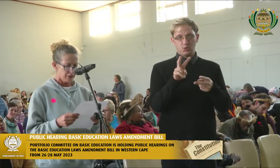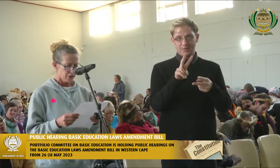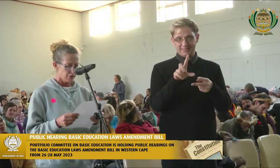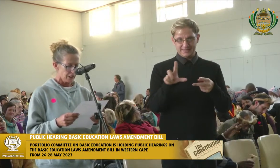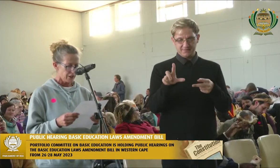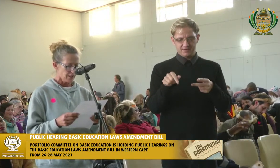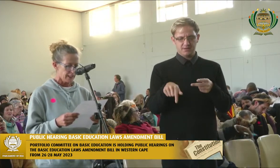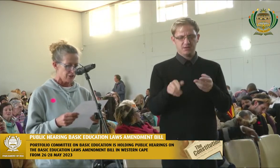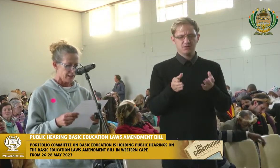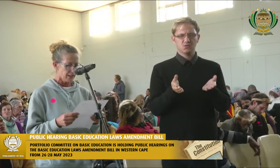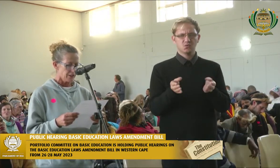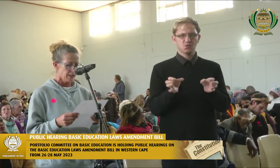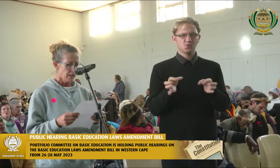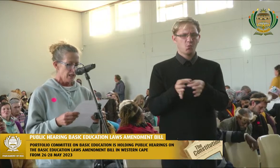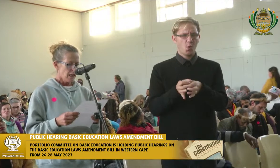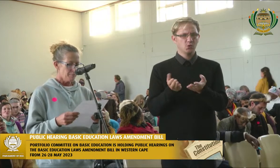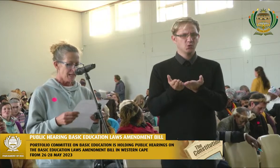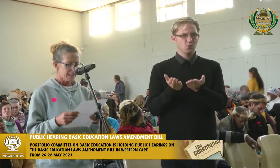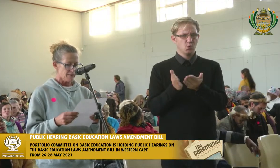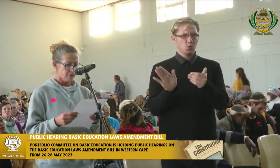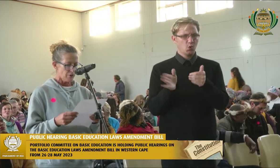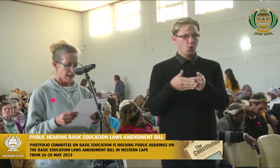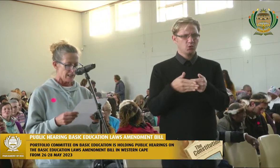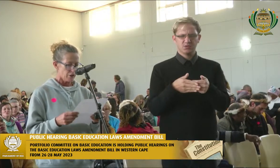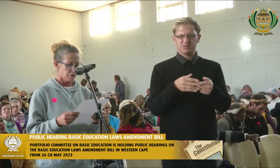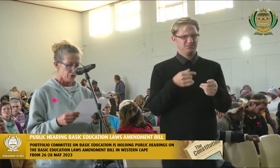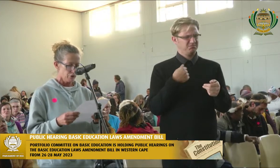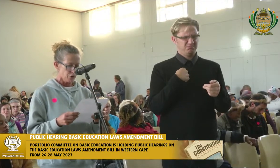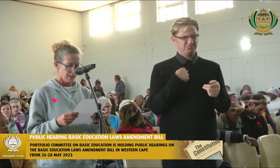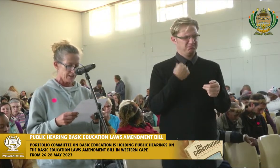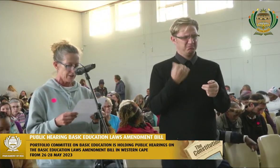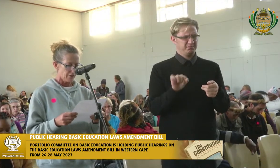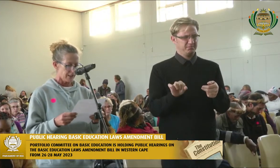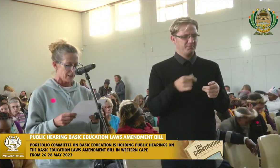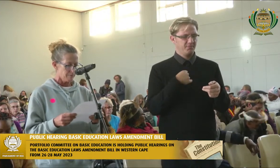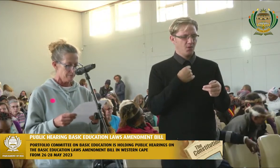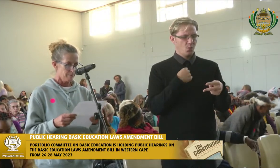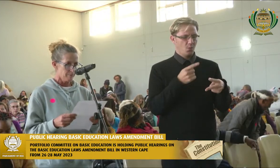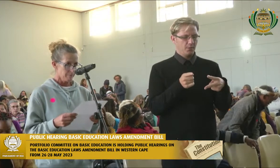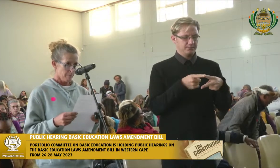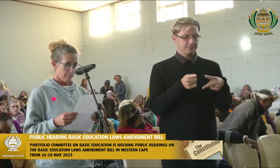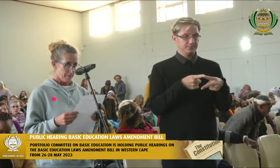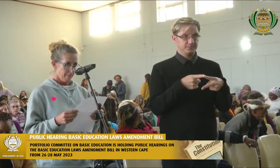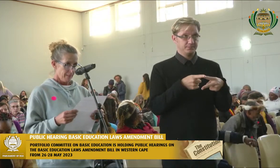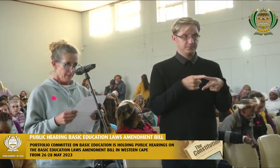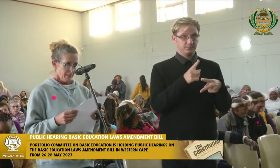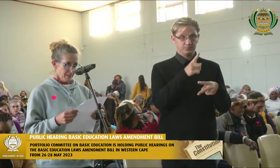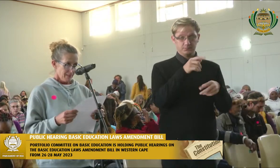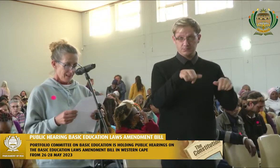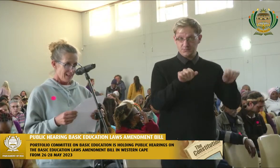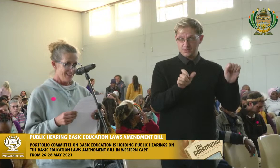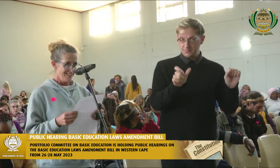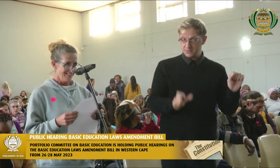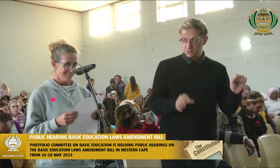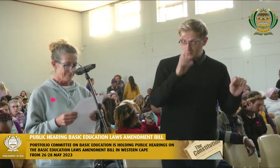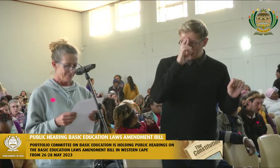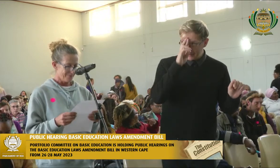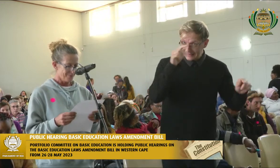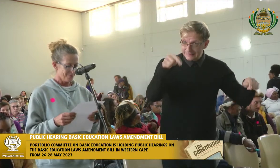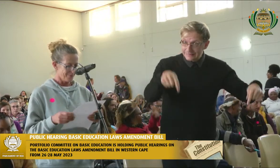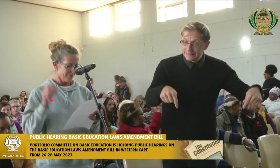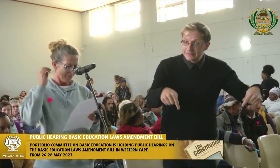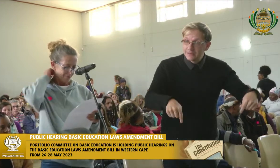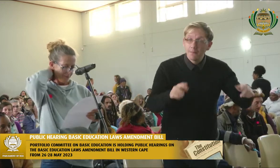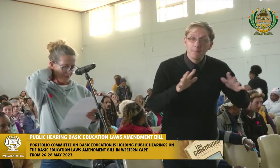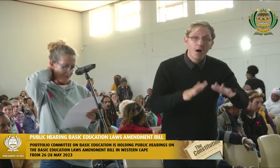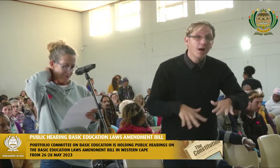decisions relating to their child's education and must have the right of school choice and curriculum. Order. We are in Parliament. Yeah. We are